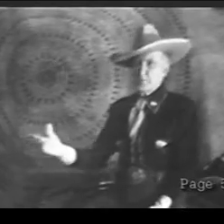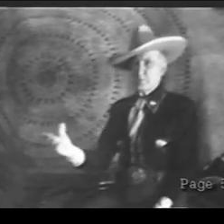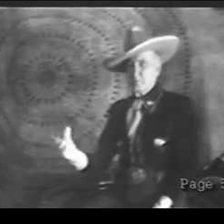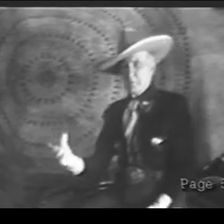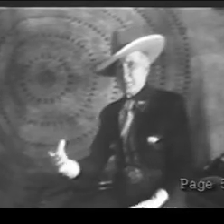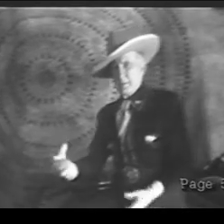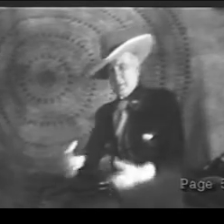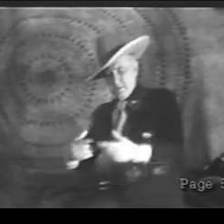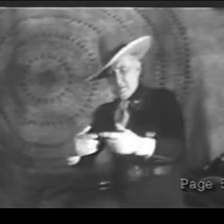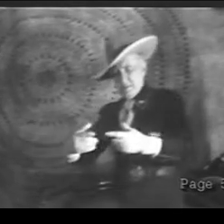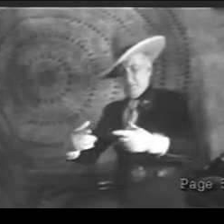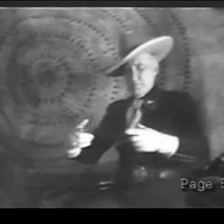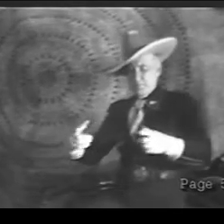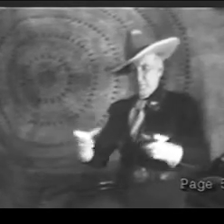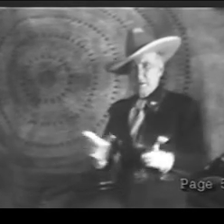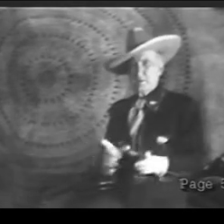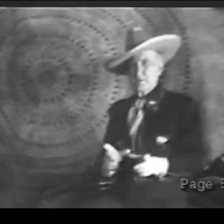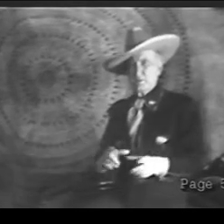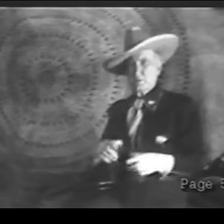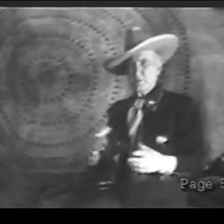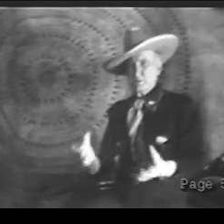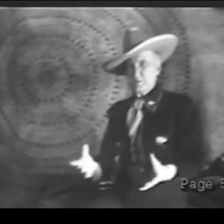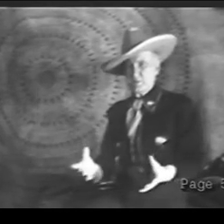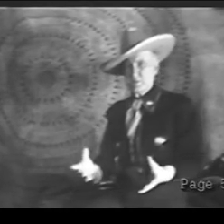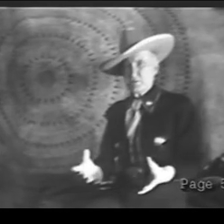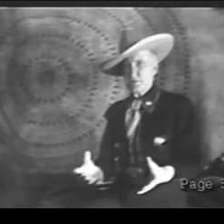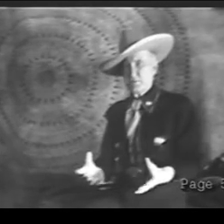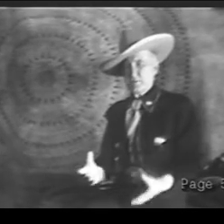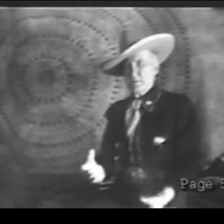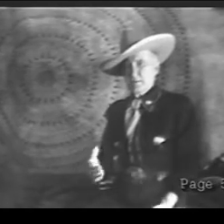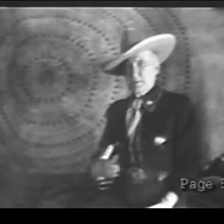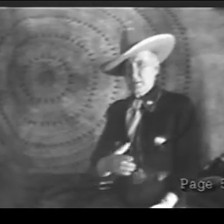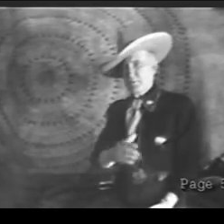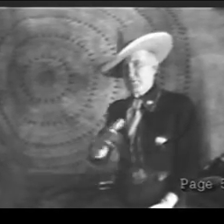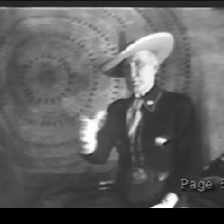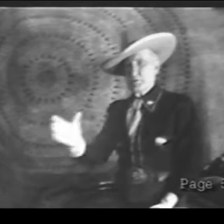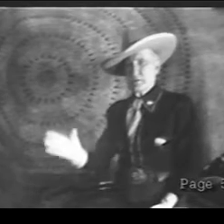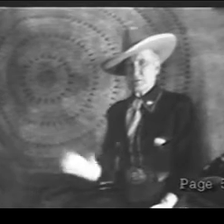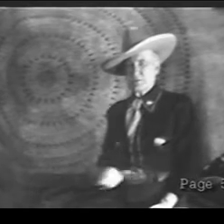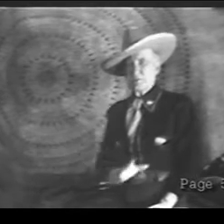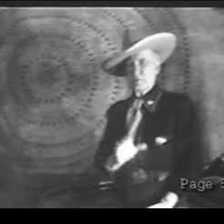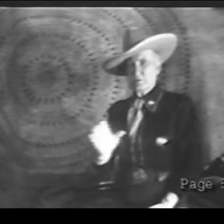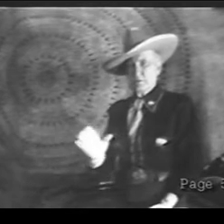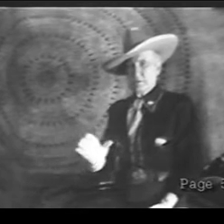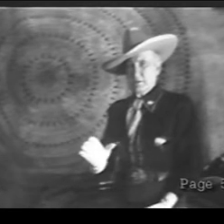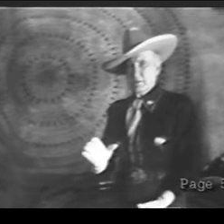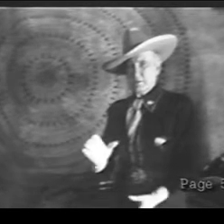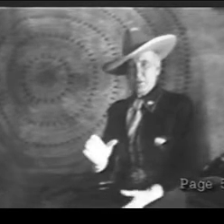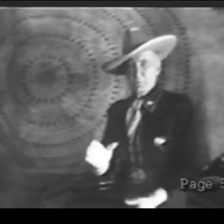teepees, as I say, they're made in a circle, they're pitched in a circle, and life within that circle is very